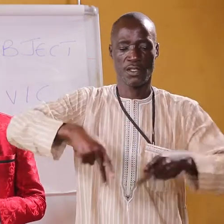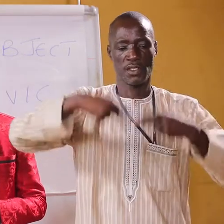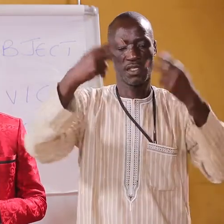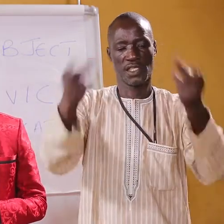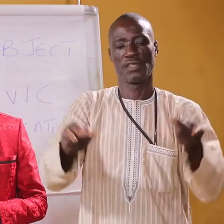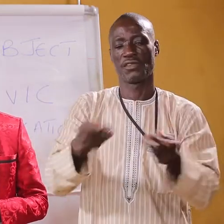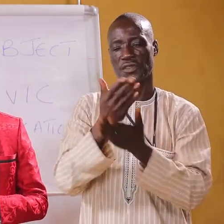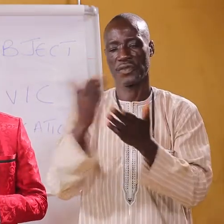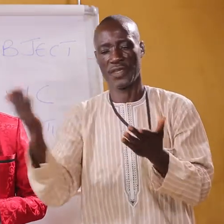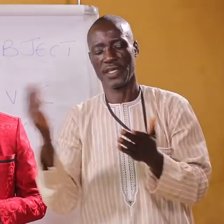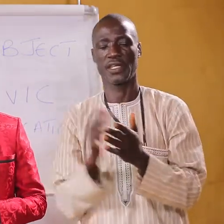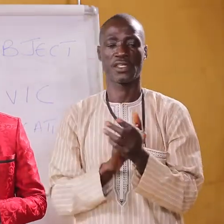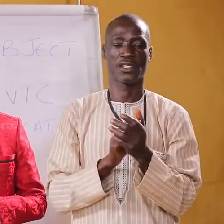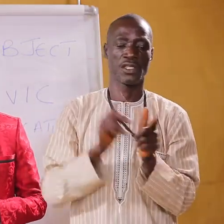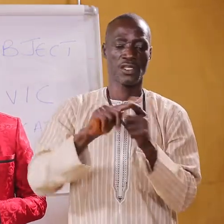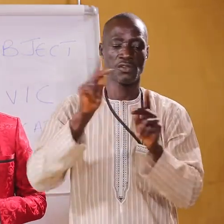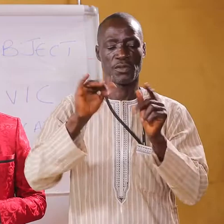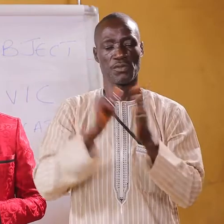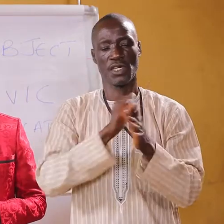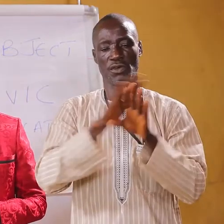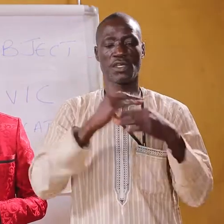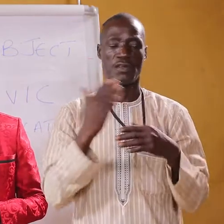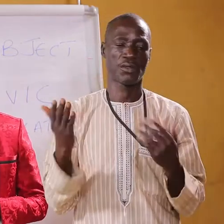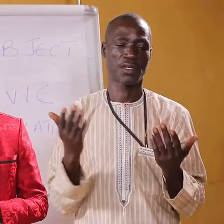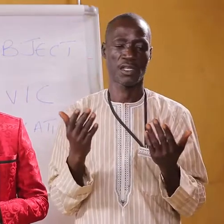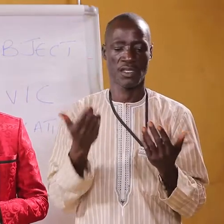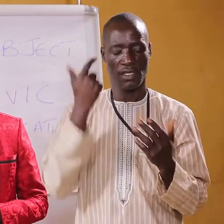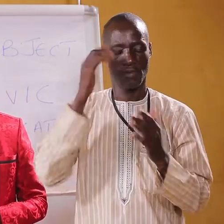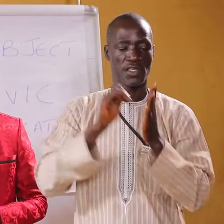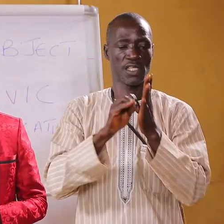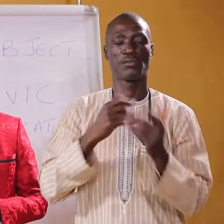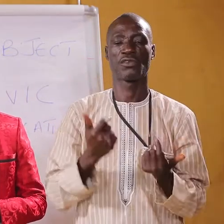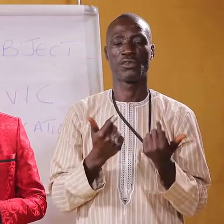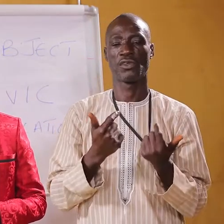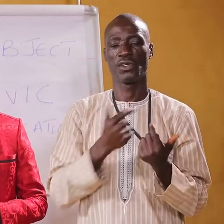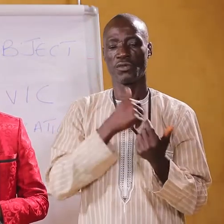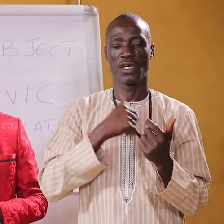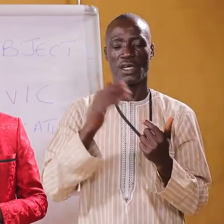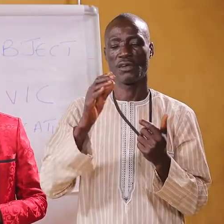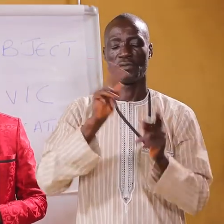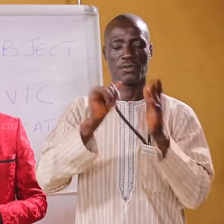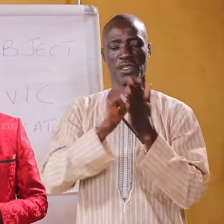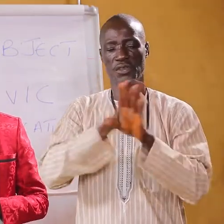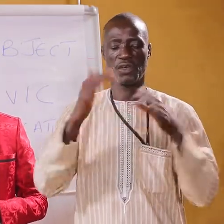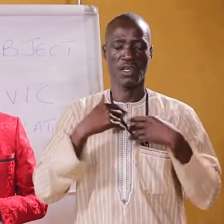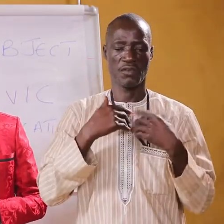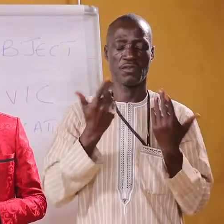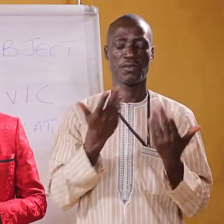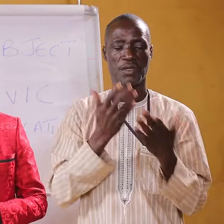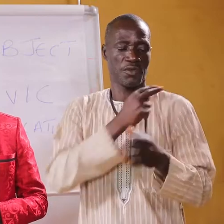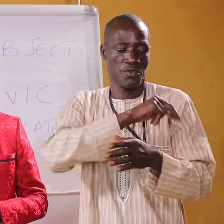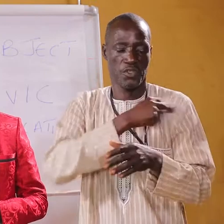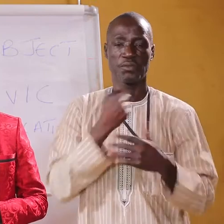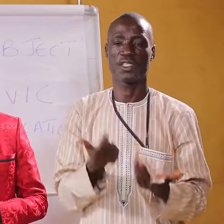basic amenities to communities that are lacking these amenities. For example, there are communities that don't have healthcare center, they don't have